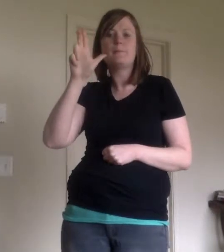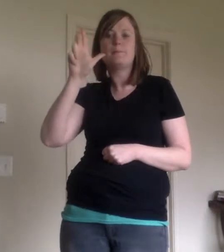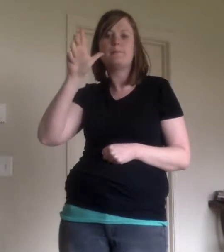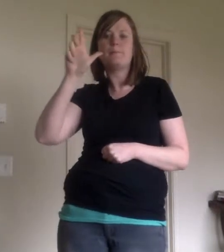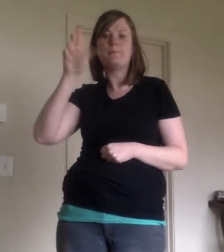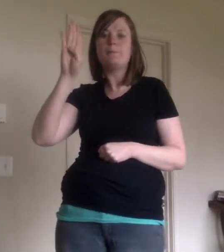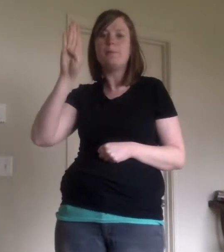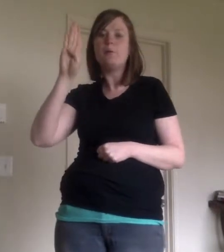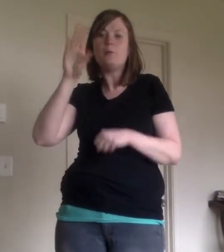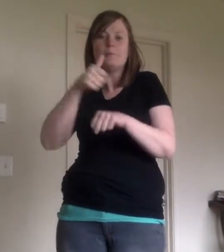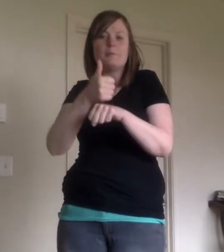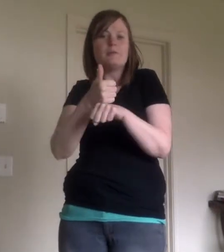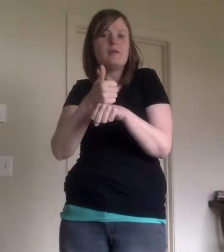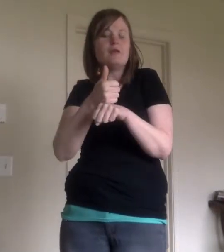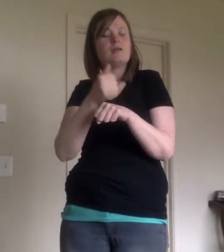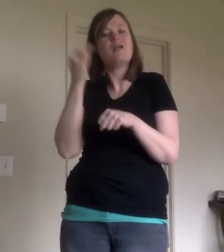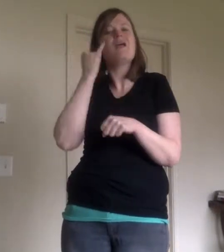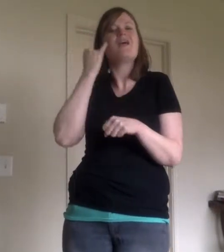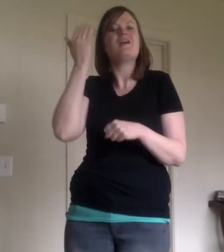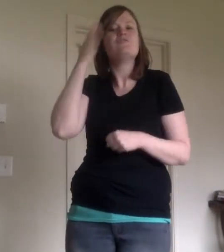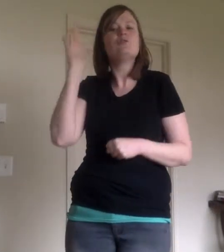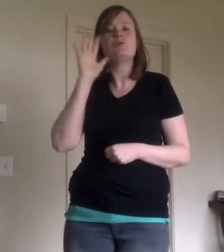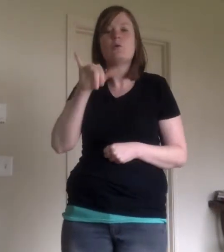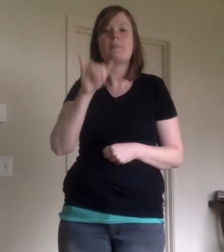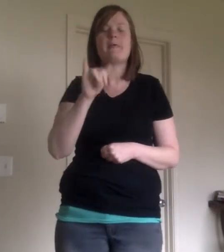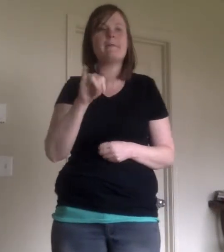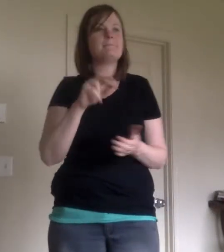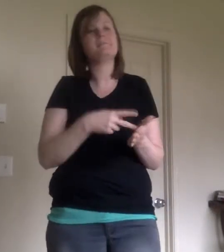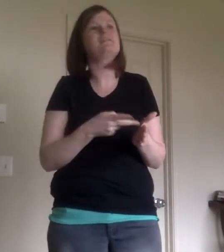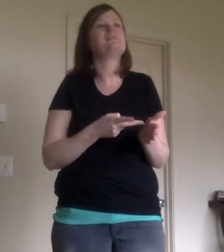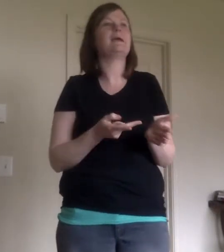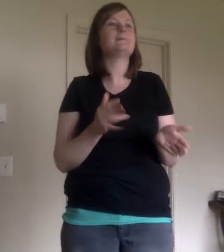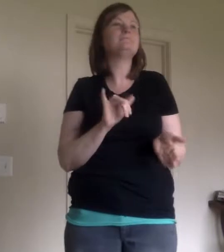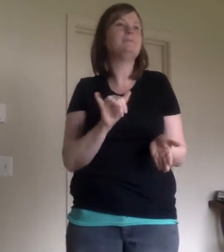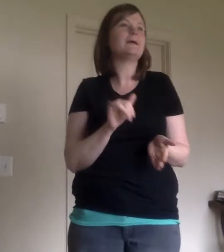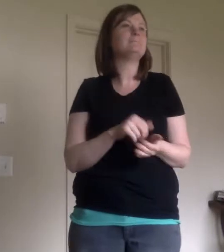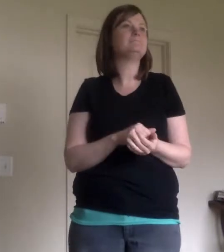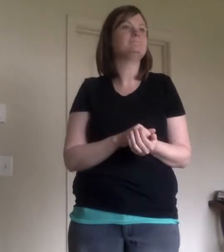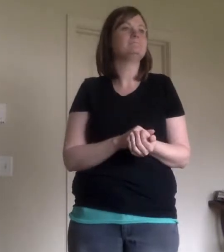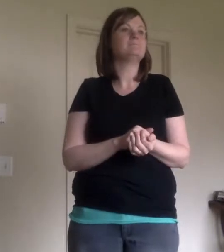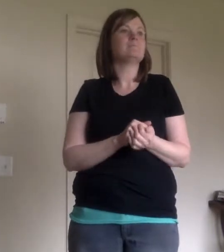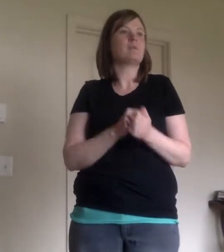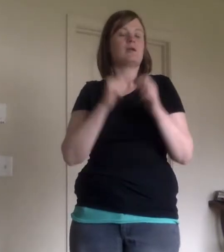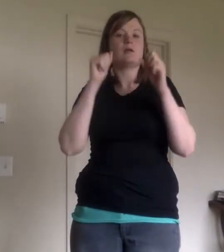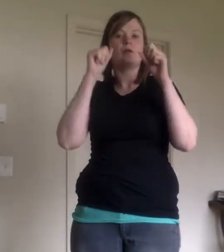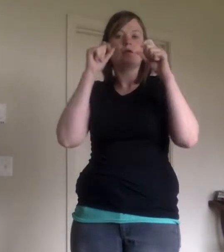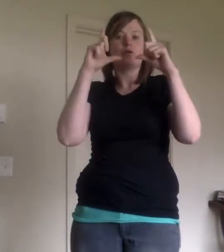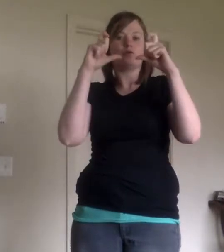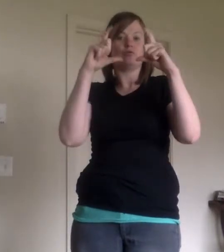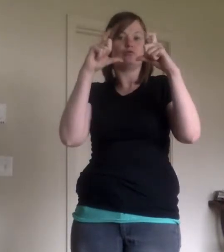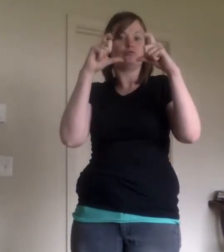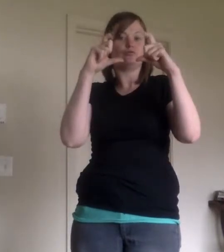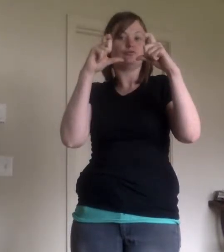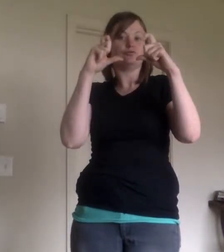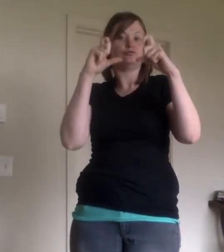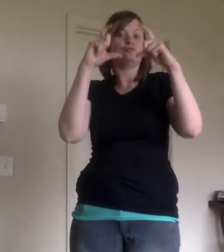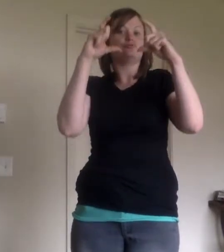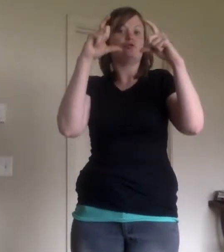know much about photography, the bulb setting on the camera allows the shutter to stay open. And you can think of the shutter as